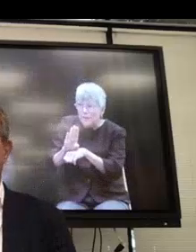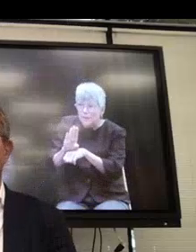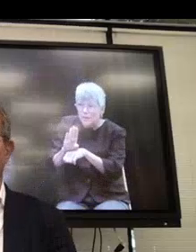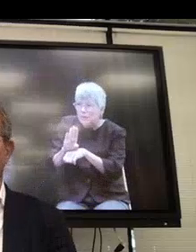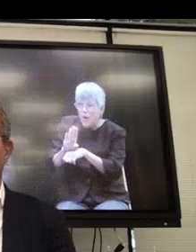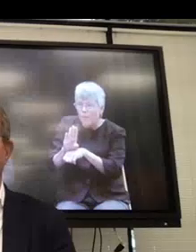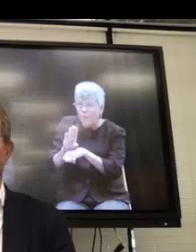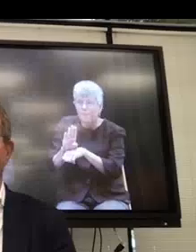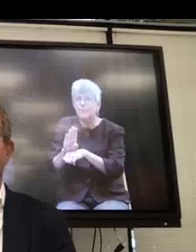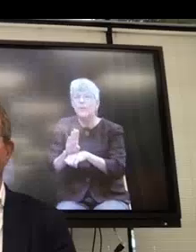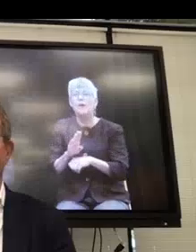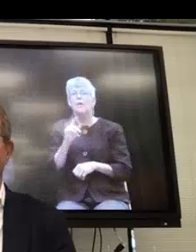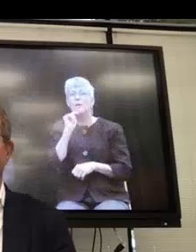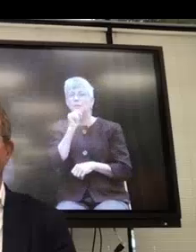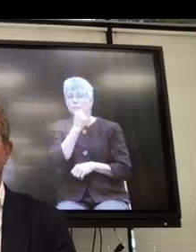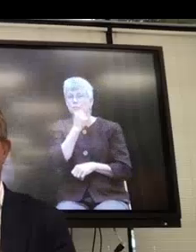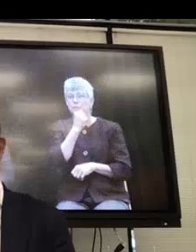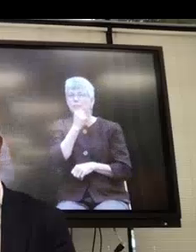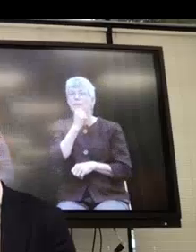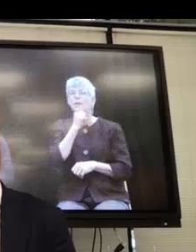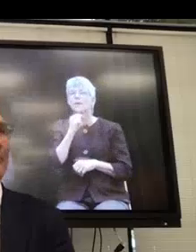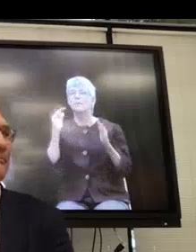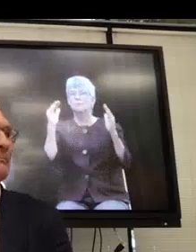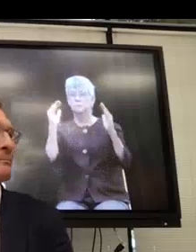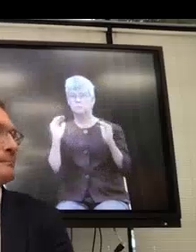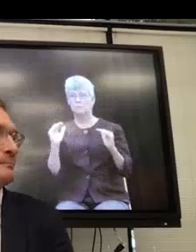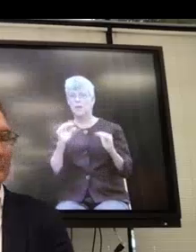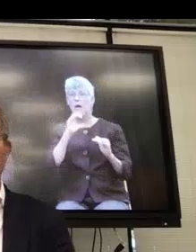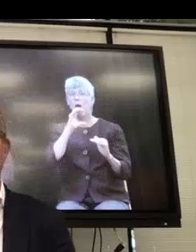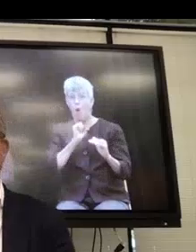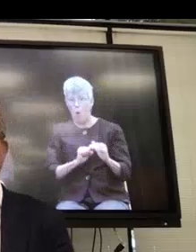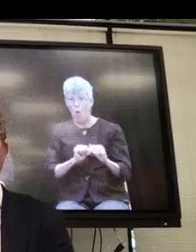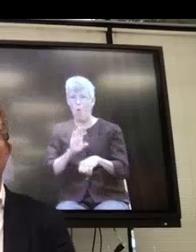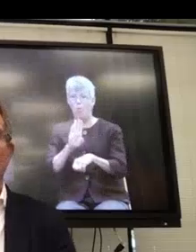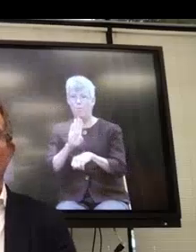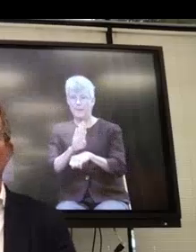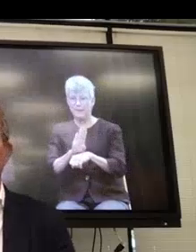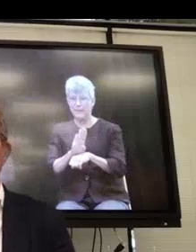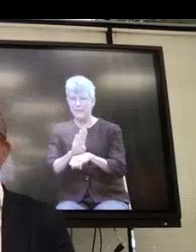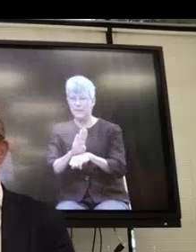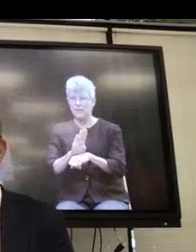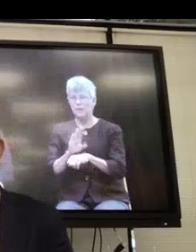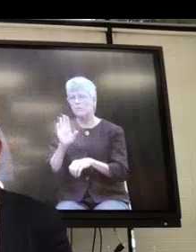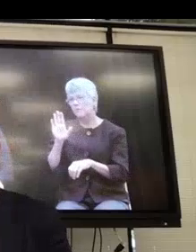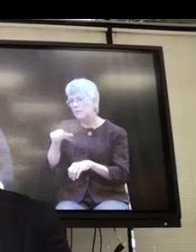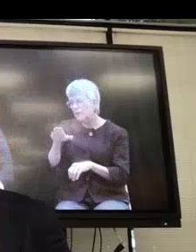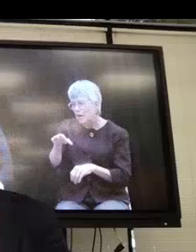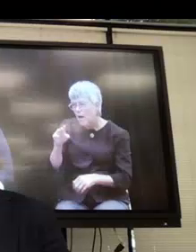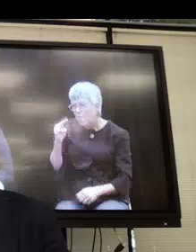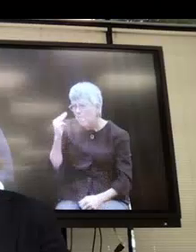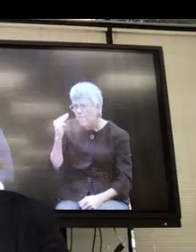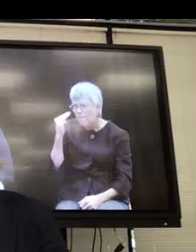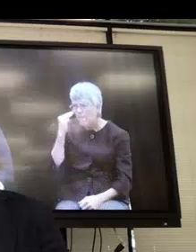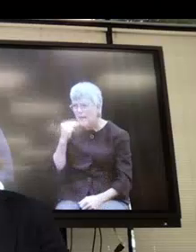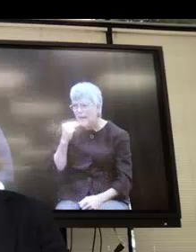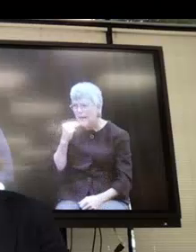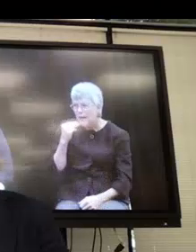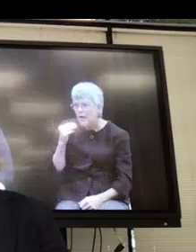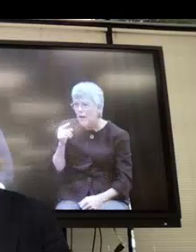Okay, old business, we had, and Mickey, are you